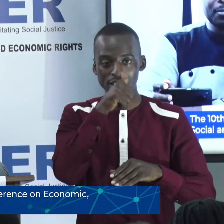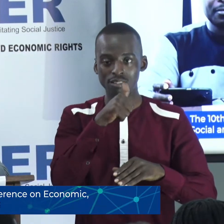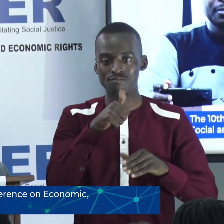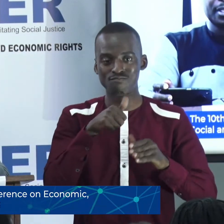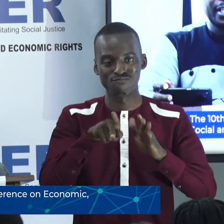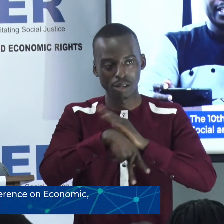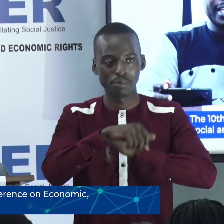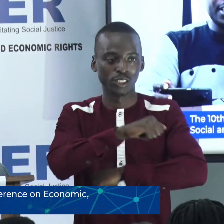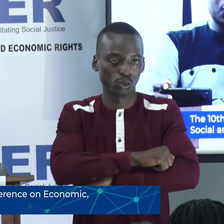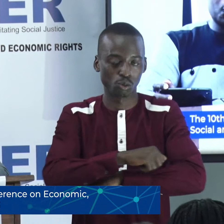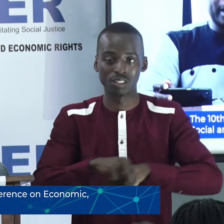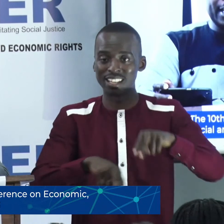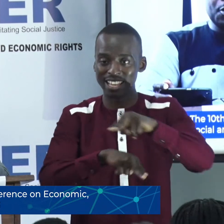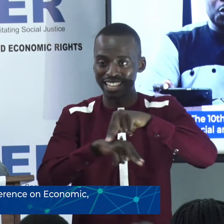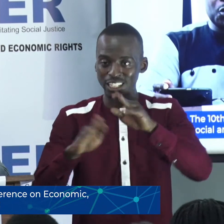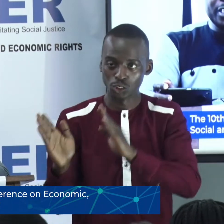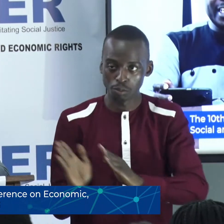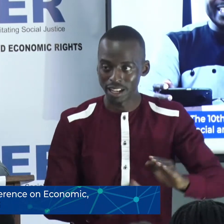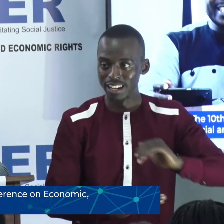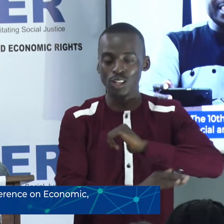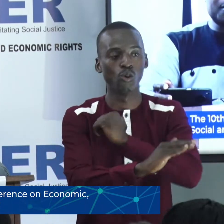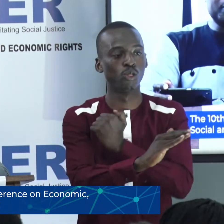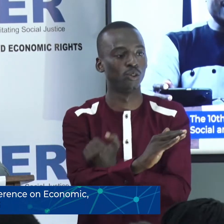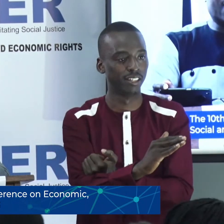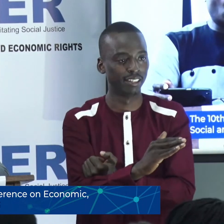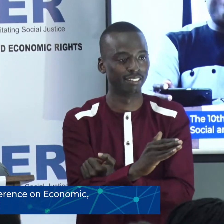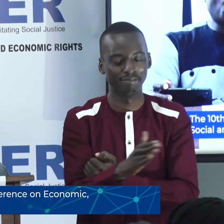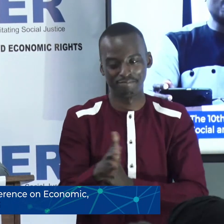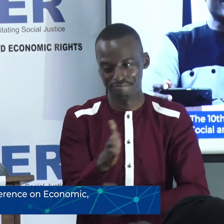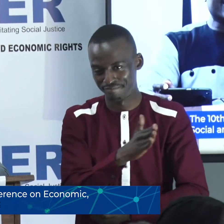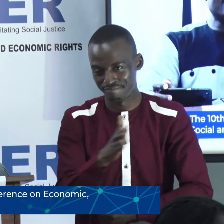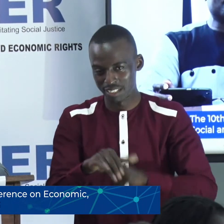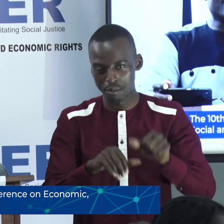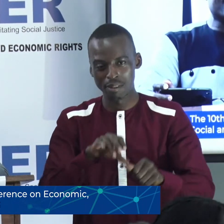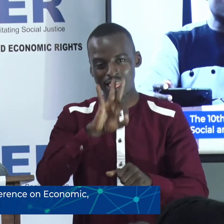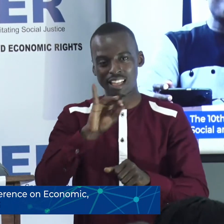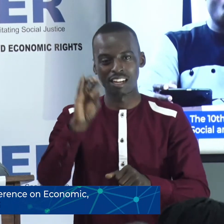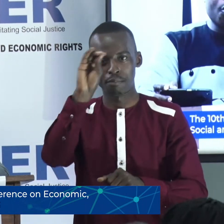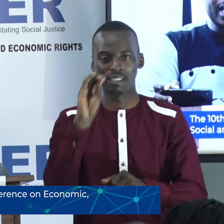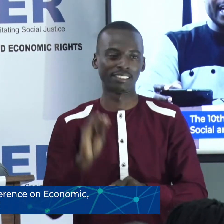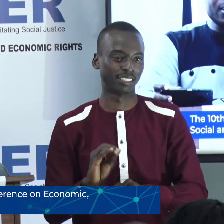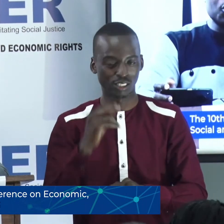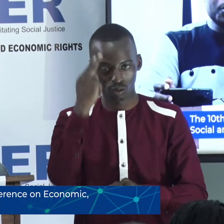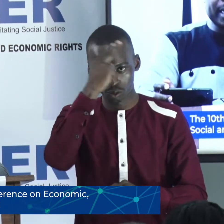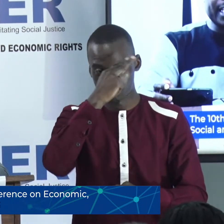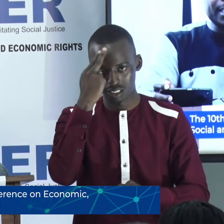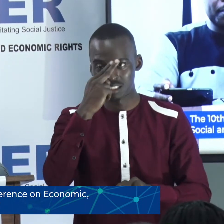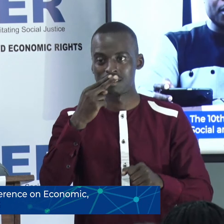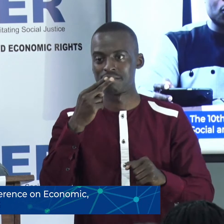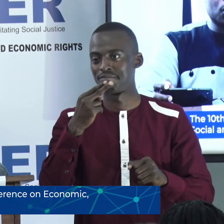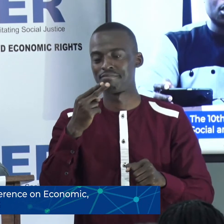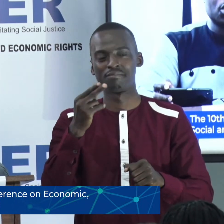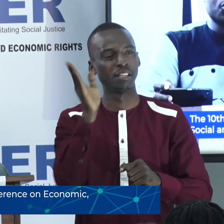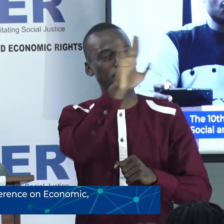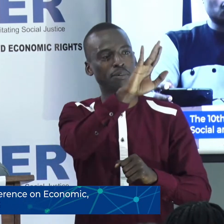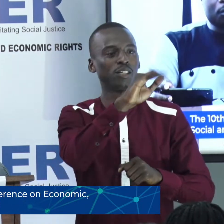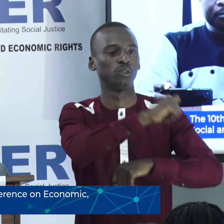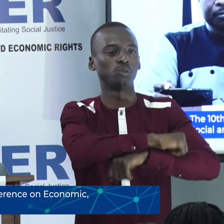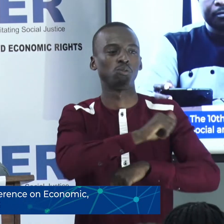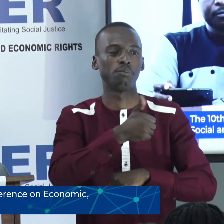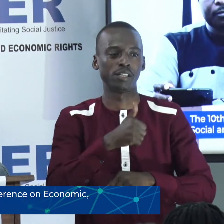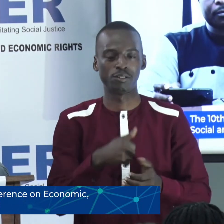school. The National Planning Authority is estimating almost 30% of learners not making it back to